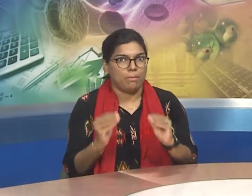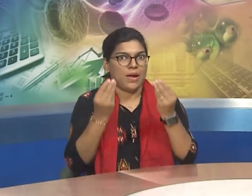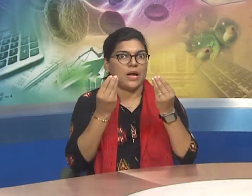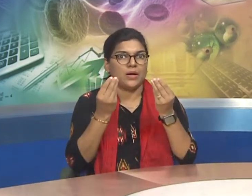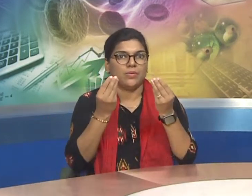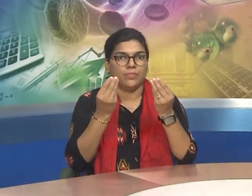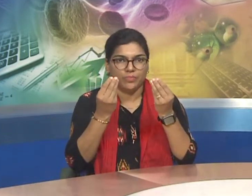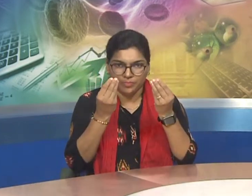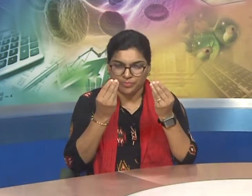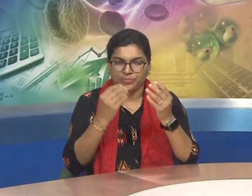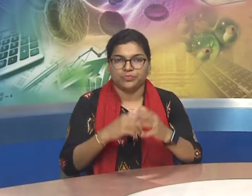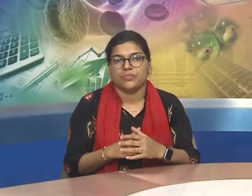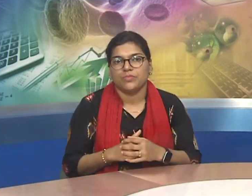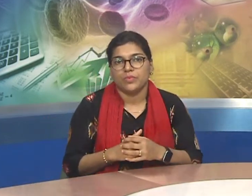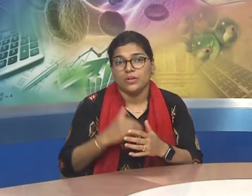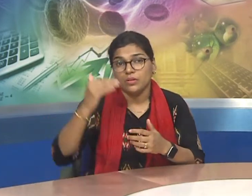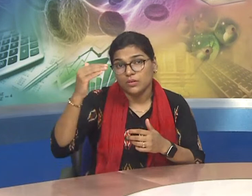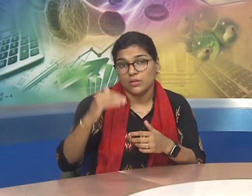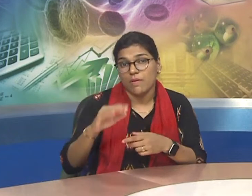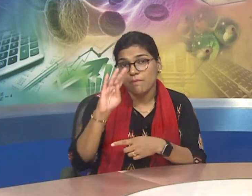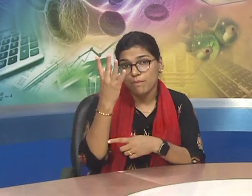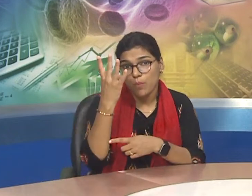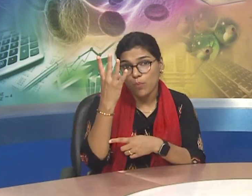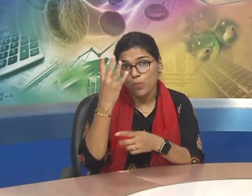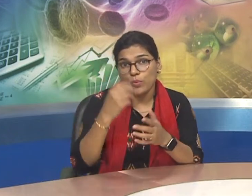So it is also a kind of service. Point number 4,